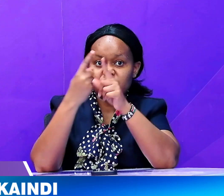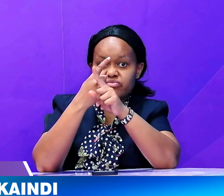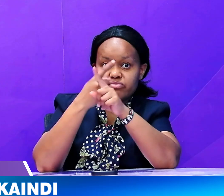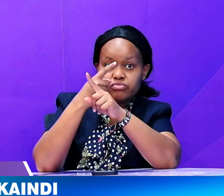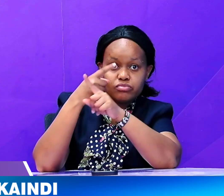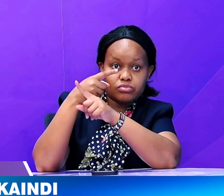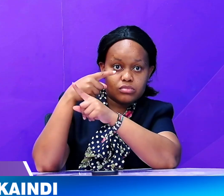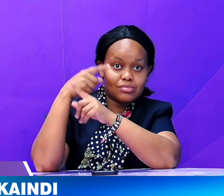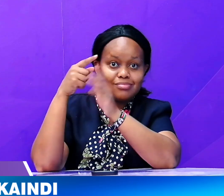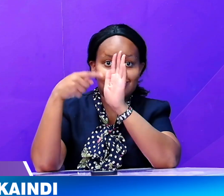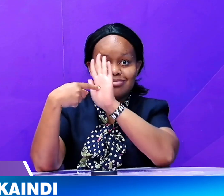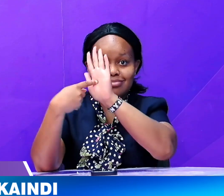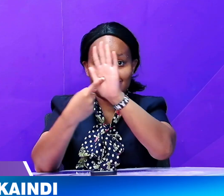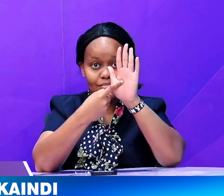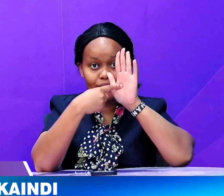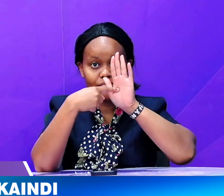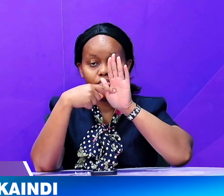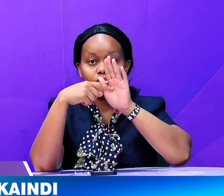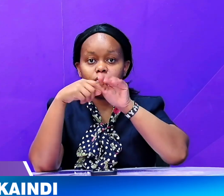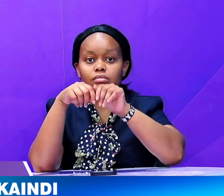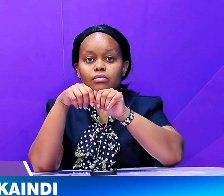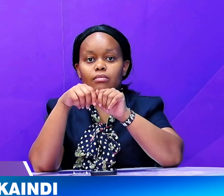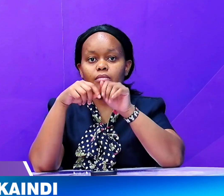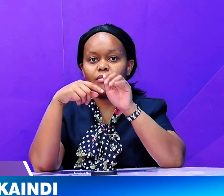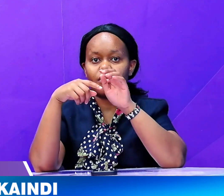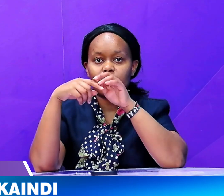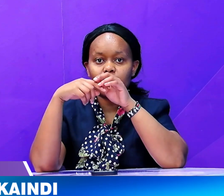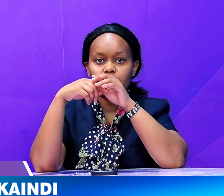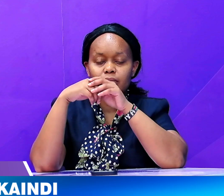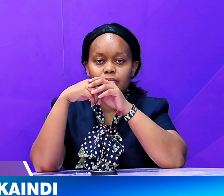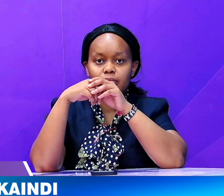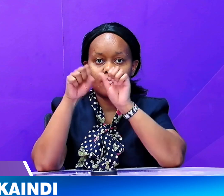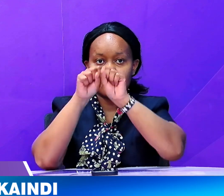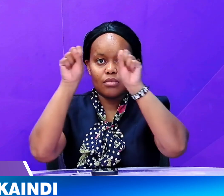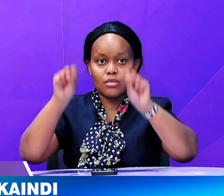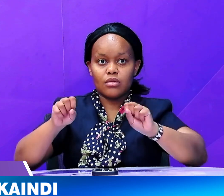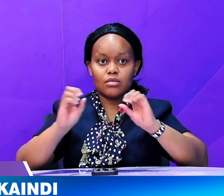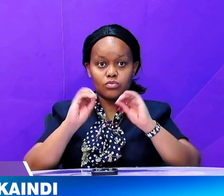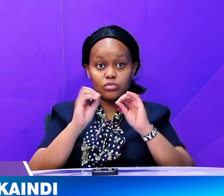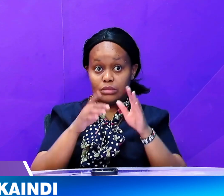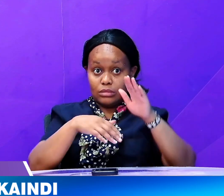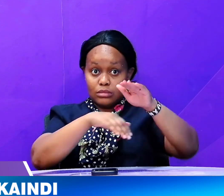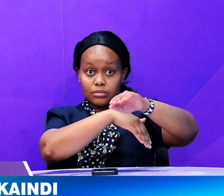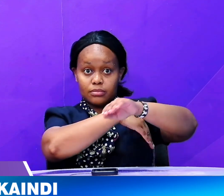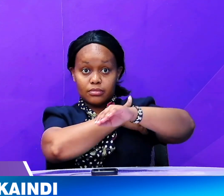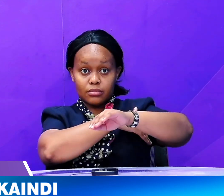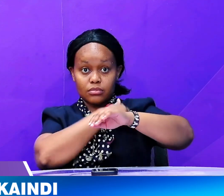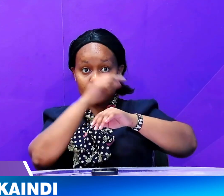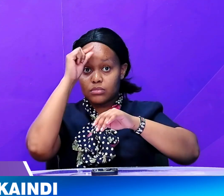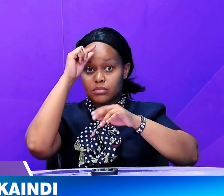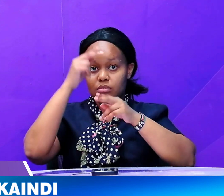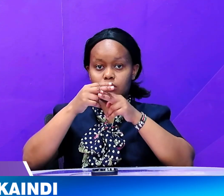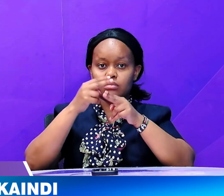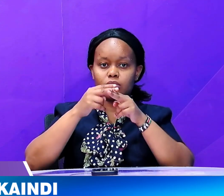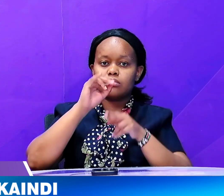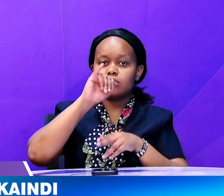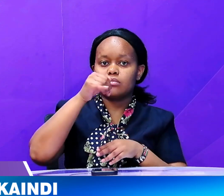determining the cause is proving difficult as the victims showed no unusual